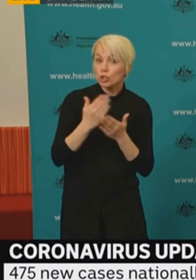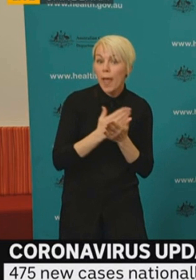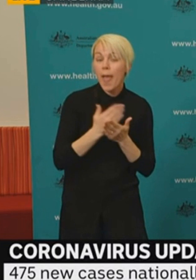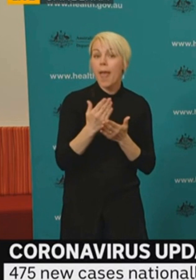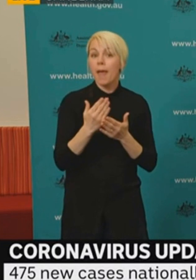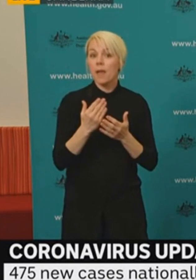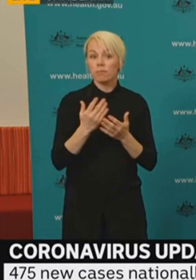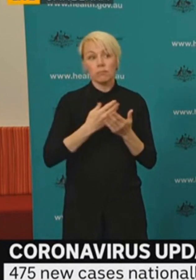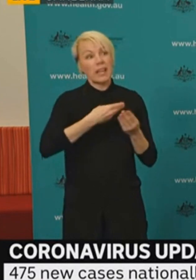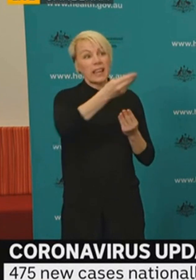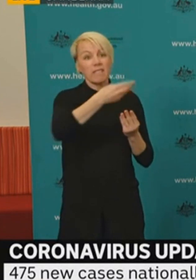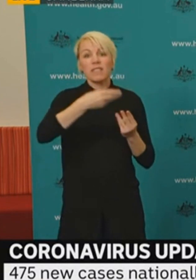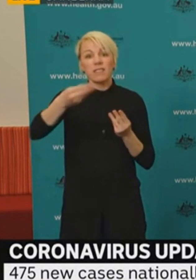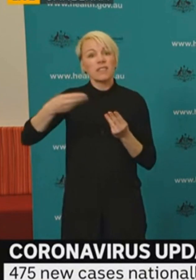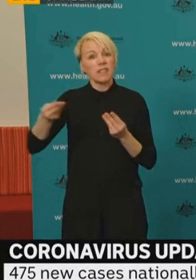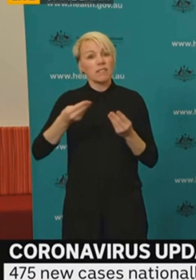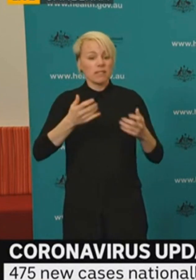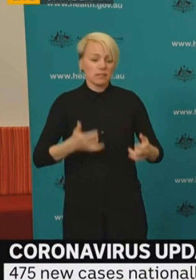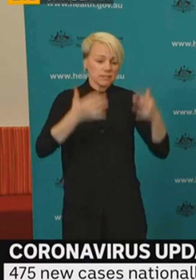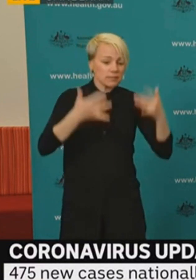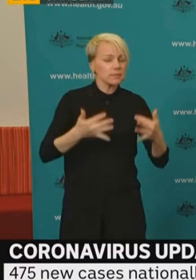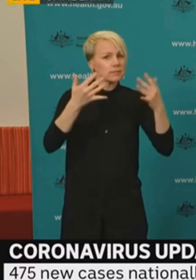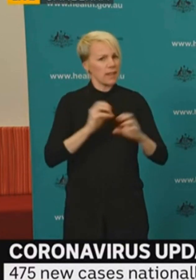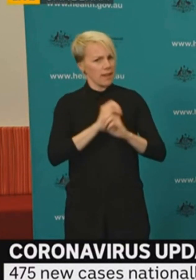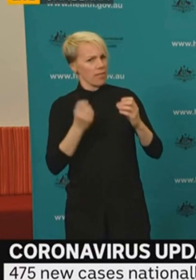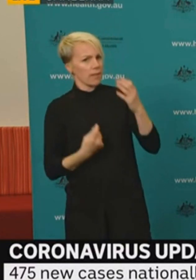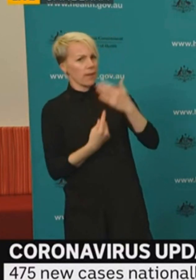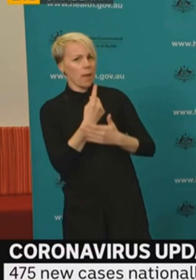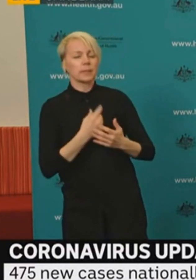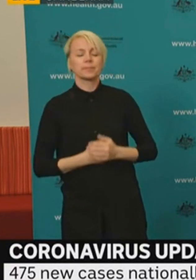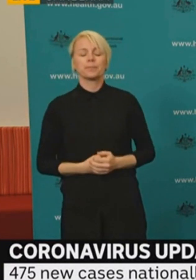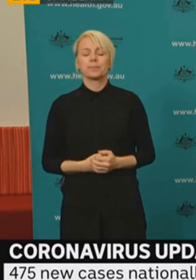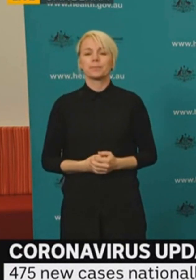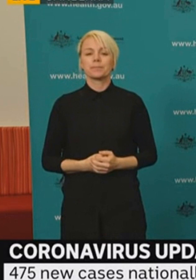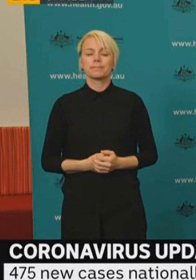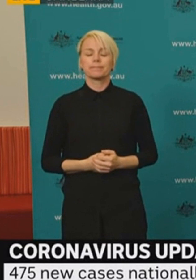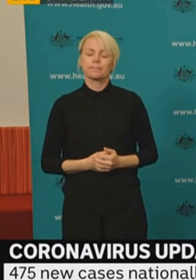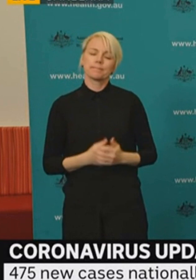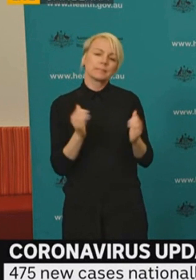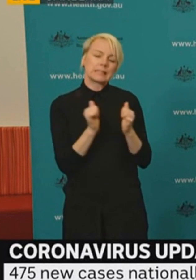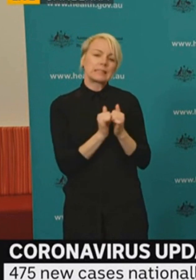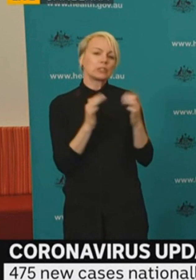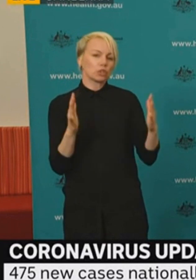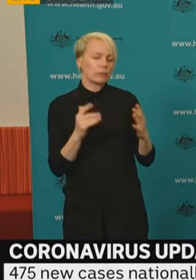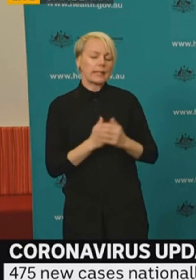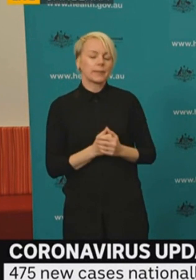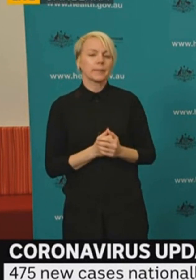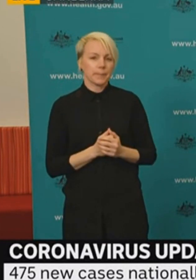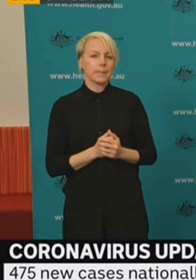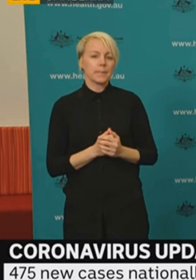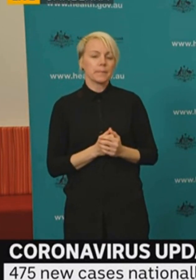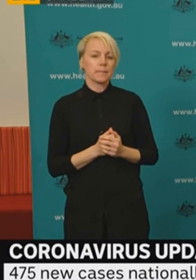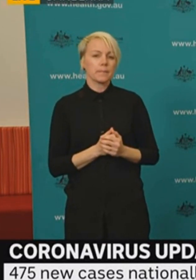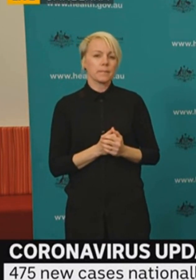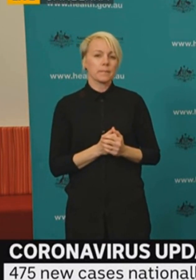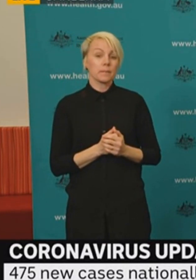states earlier? No, I don't think it's fair to suggest that National Cabinet agreeing to a set of standards implies that that information wasn't being shared